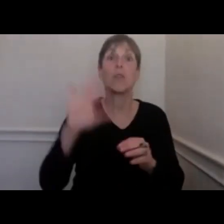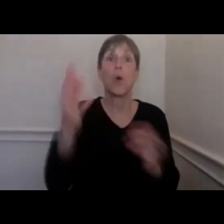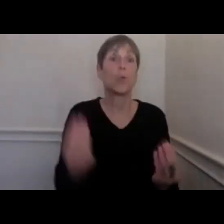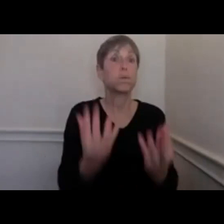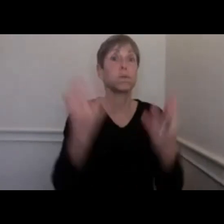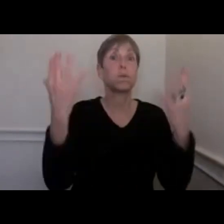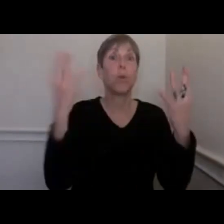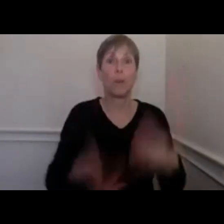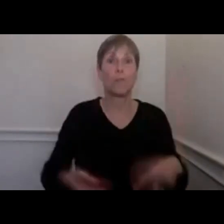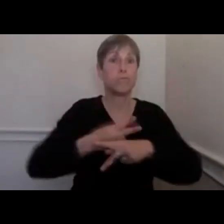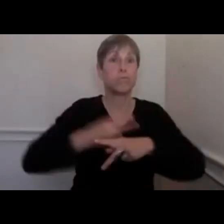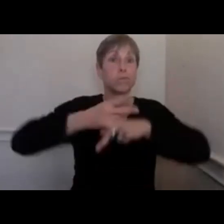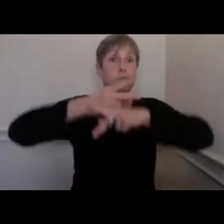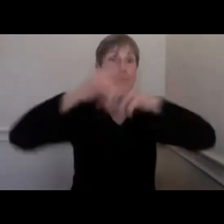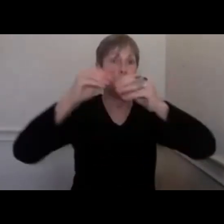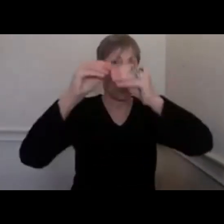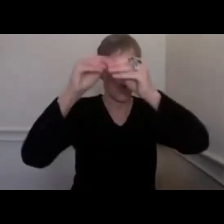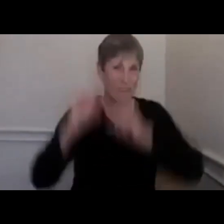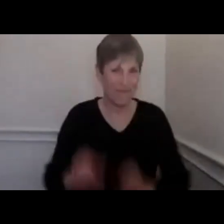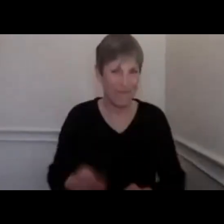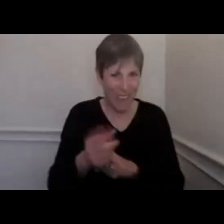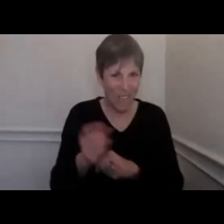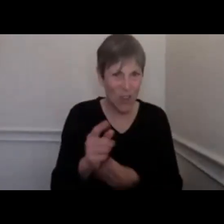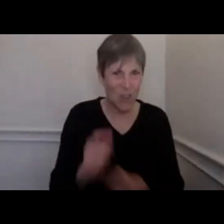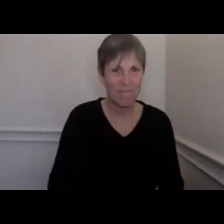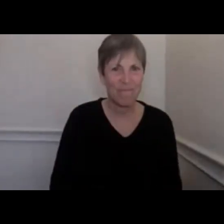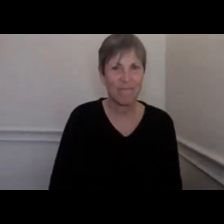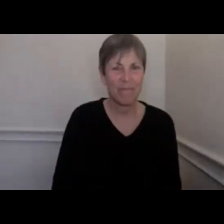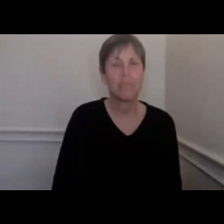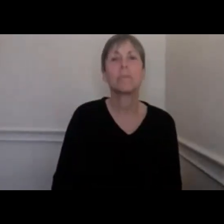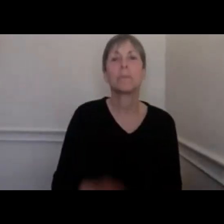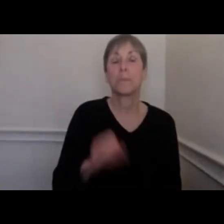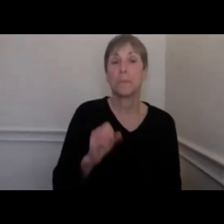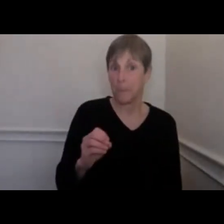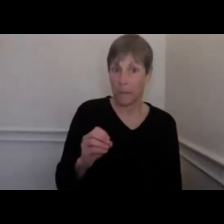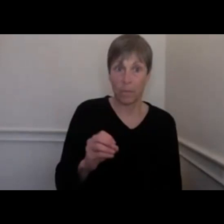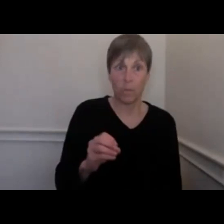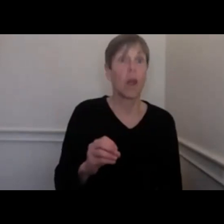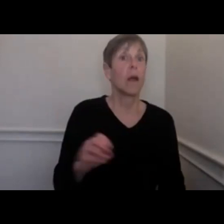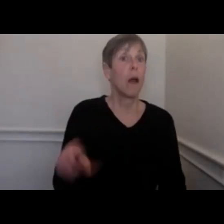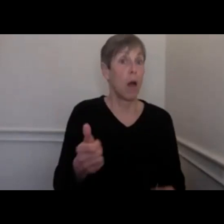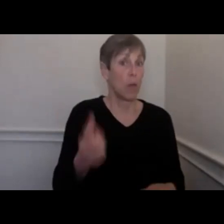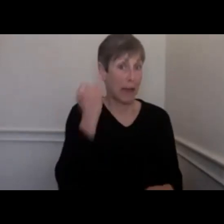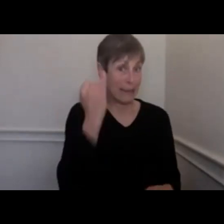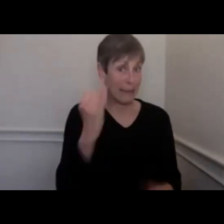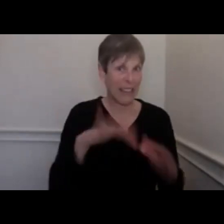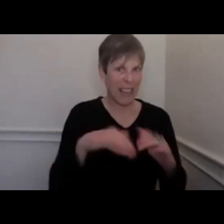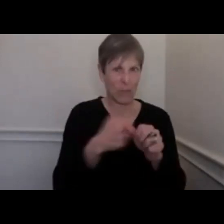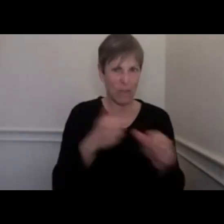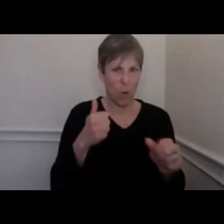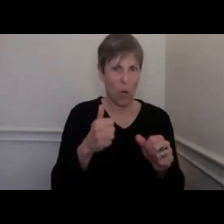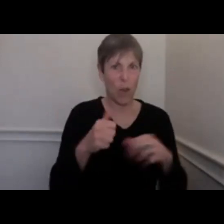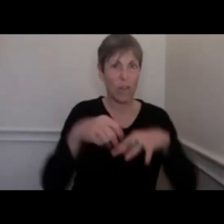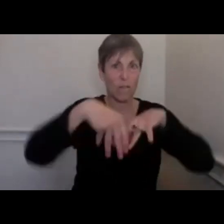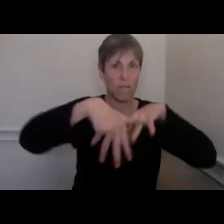seasons, and I hope that you do. So yes, other keys for preventing root-bound plants. Of course, there's just